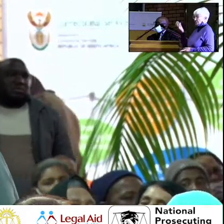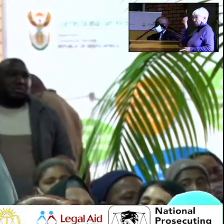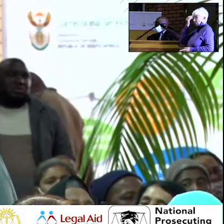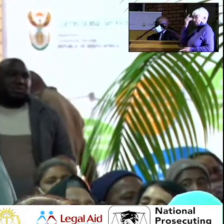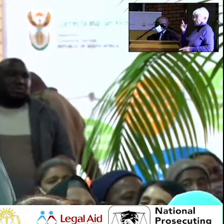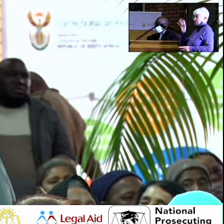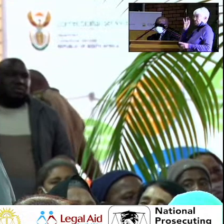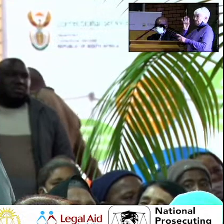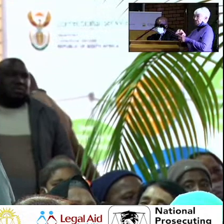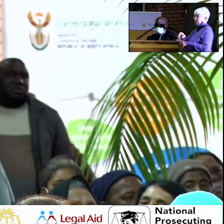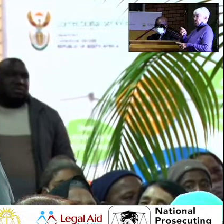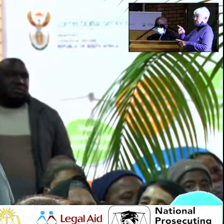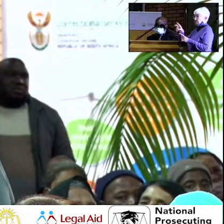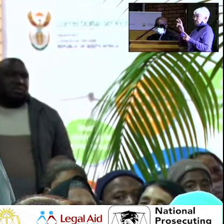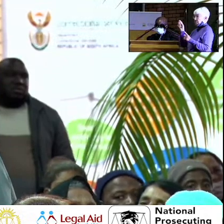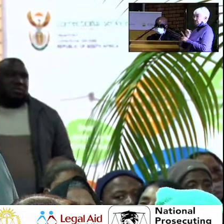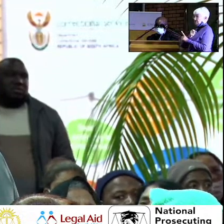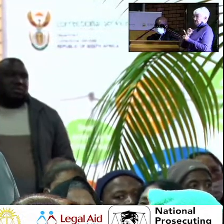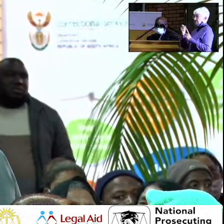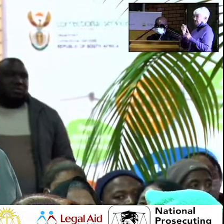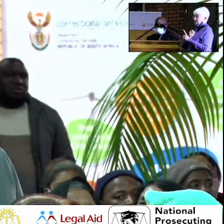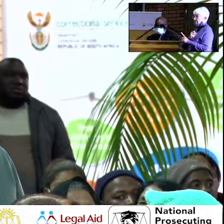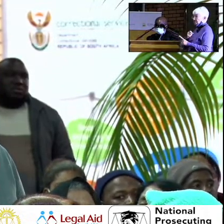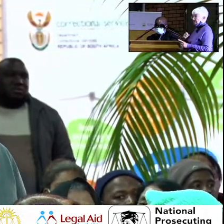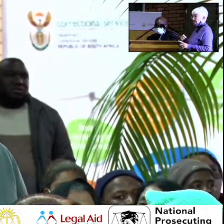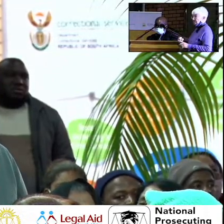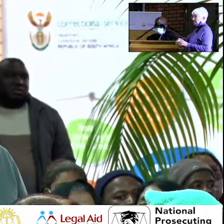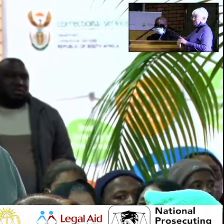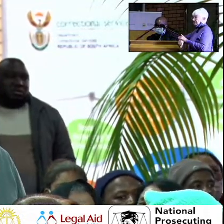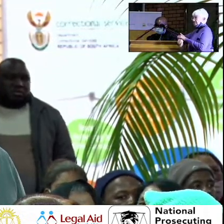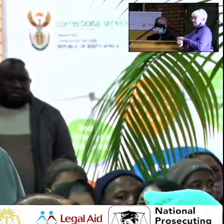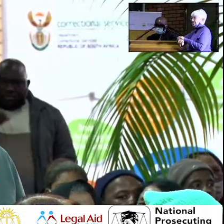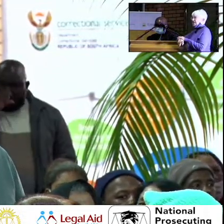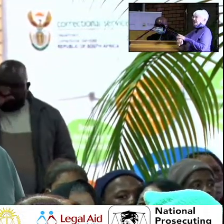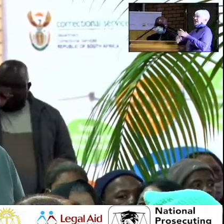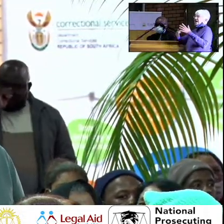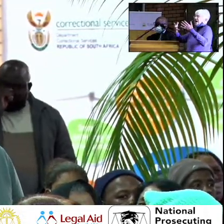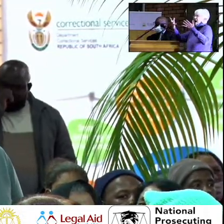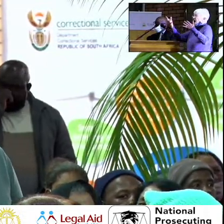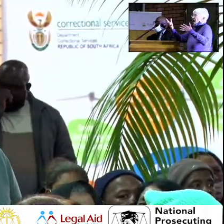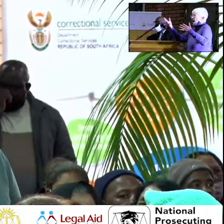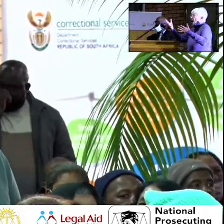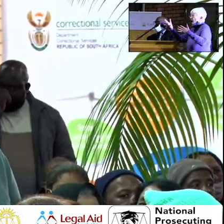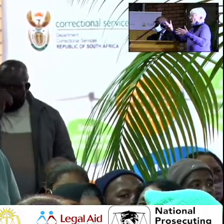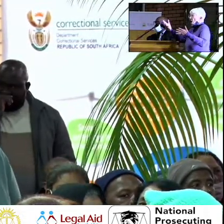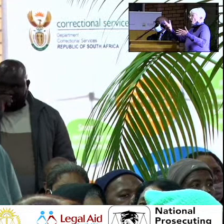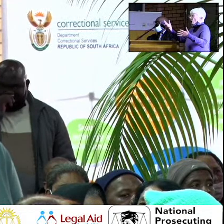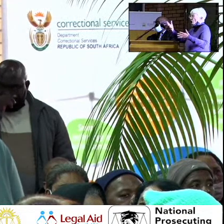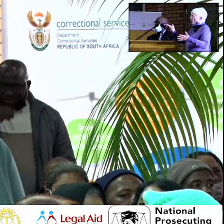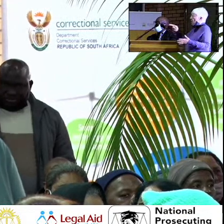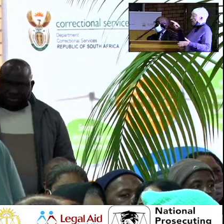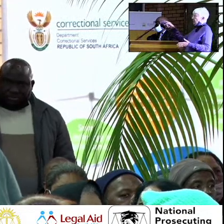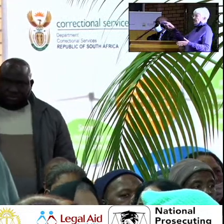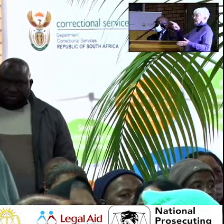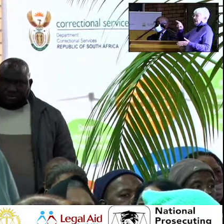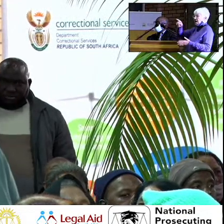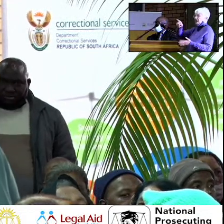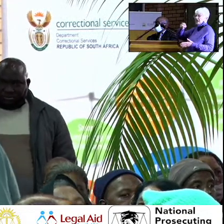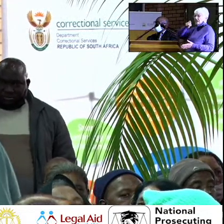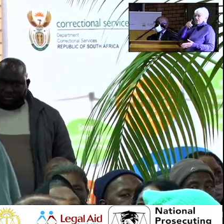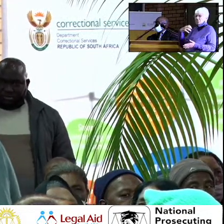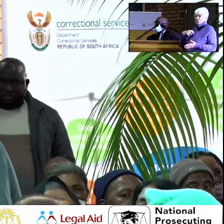So I just want you to let me know, how can you assure us from these evil men? Some of them,